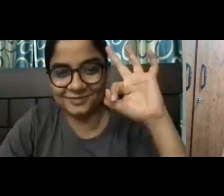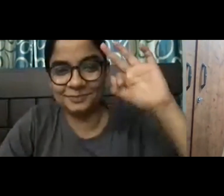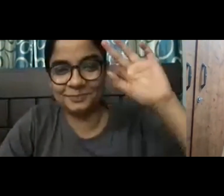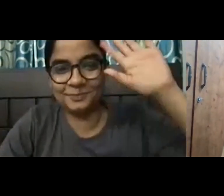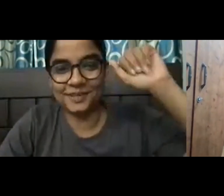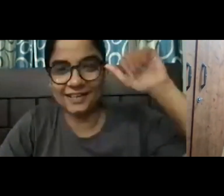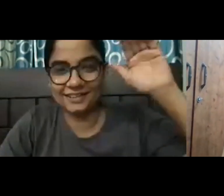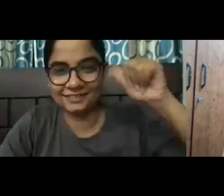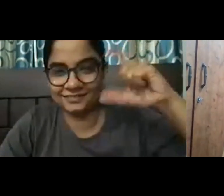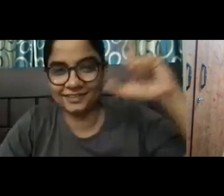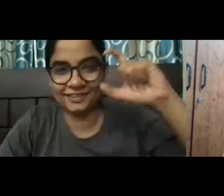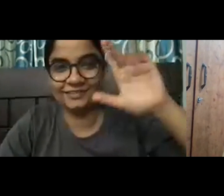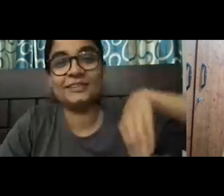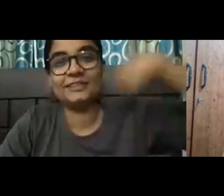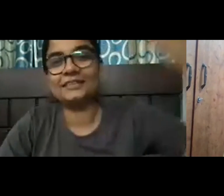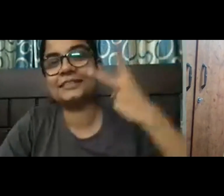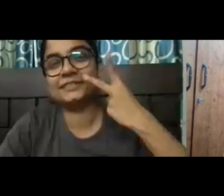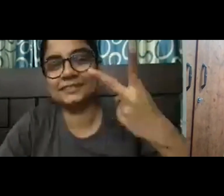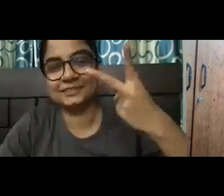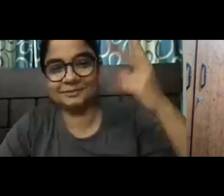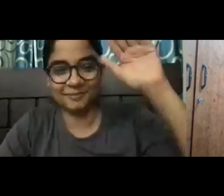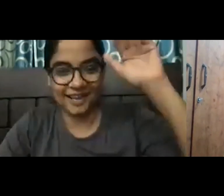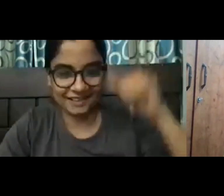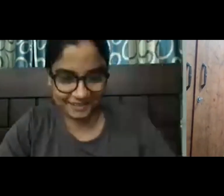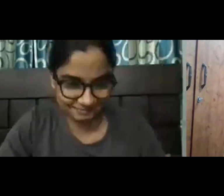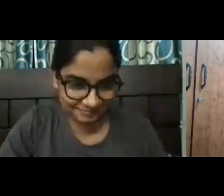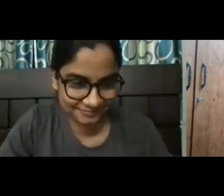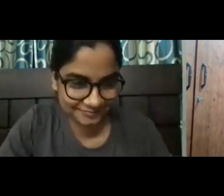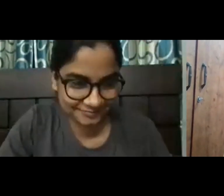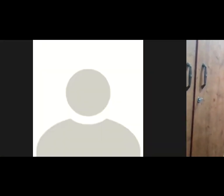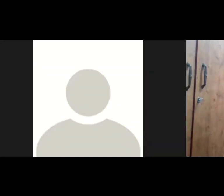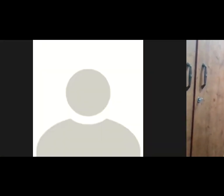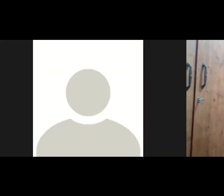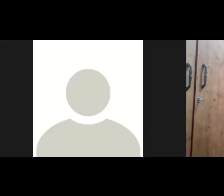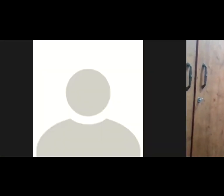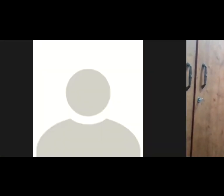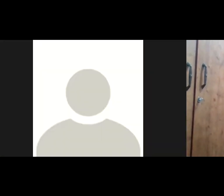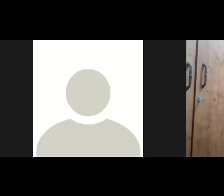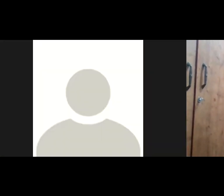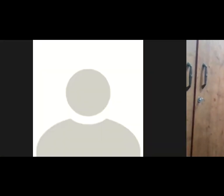Okay, bye bye. Take care. See you everyone next time.